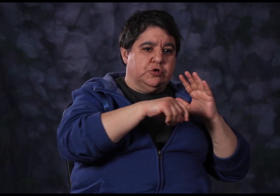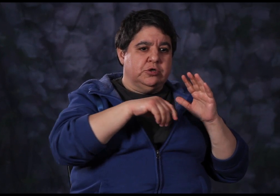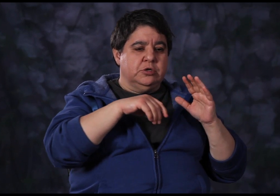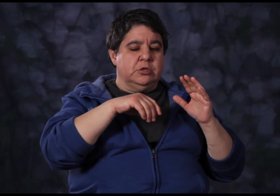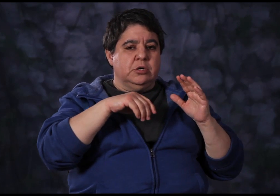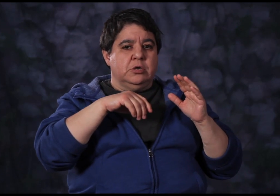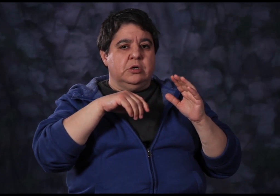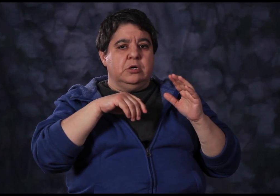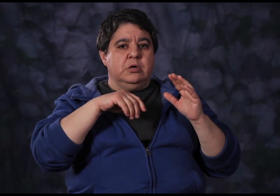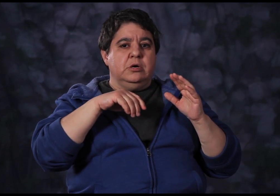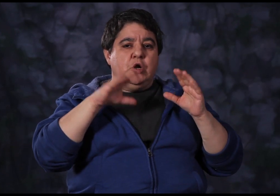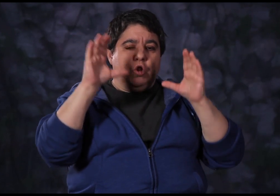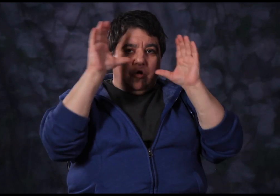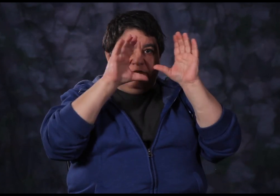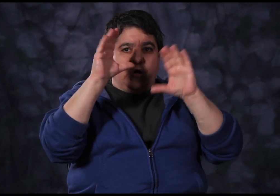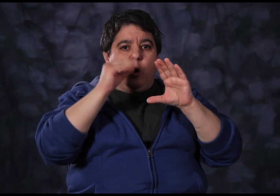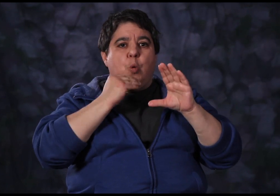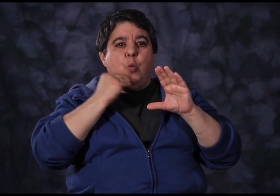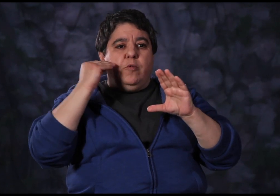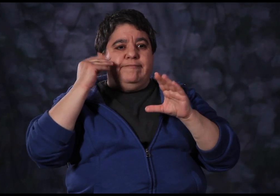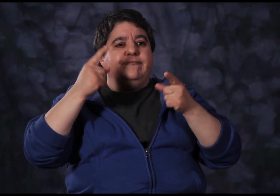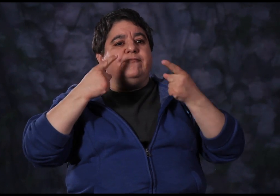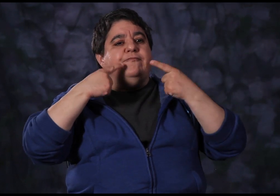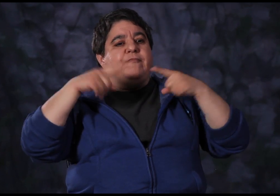Finally, I found one after a 3-month search.